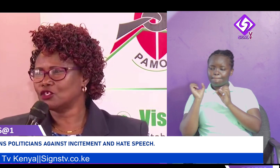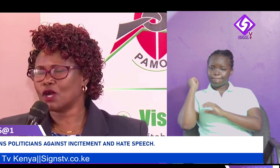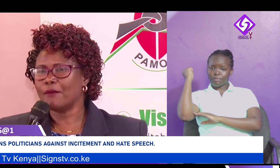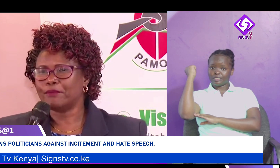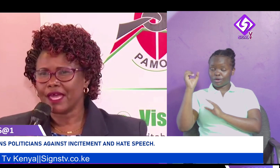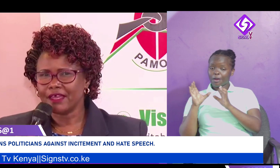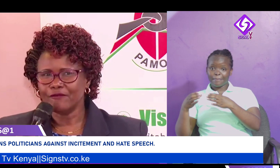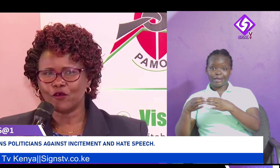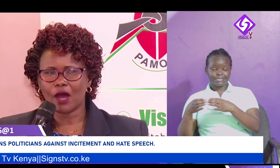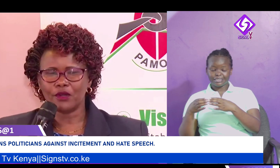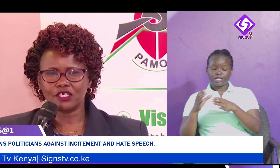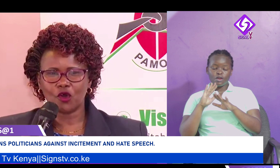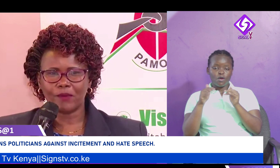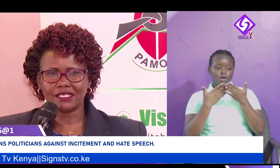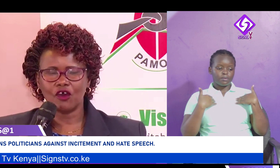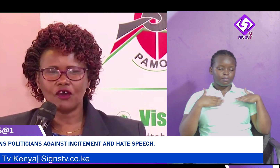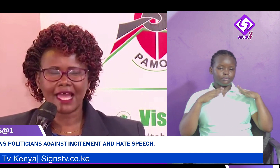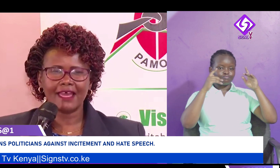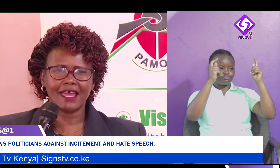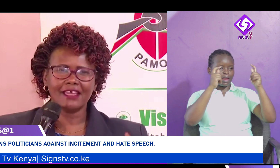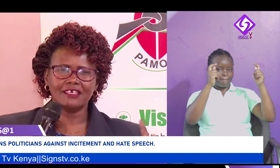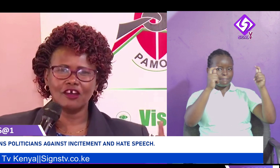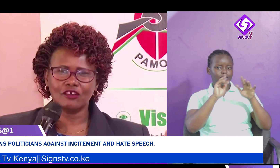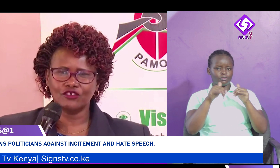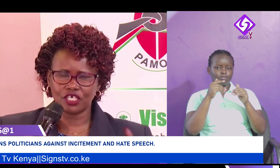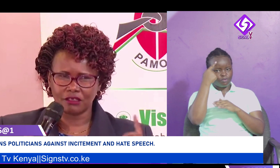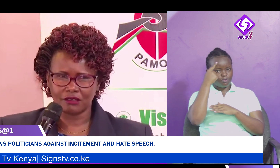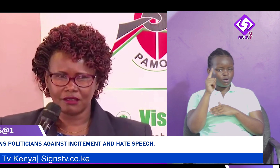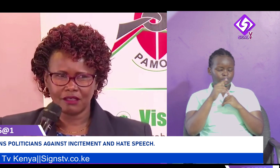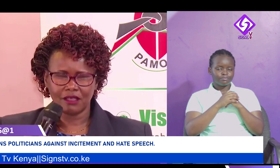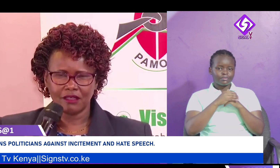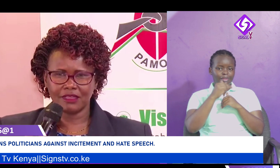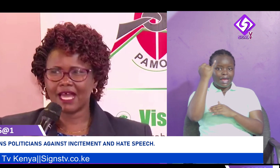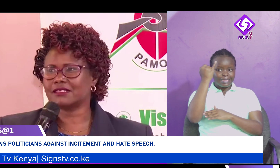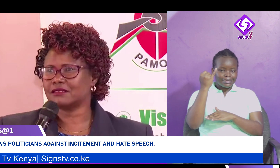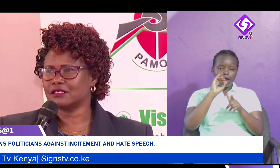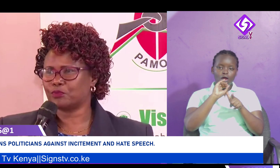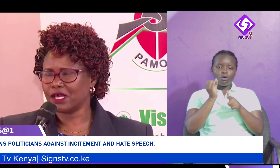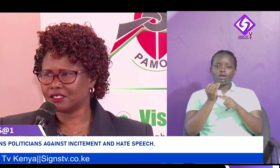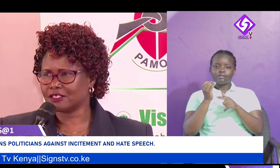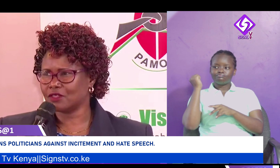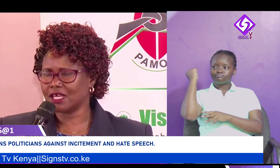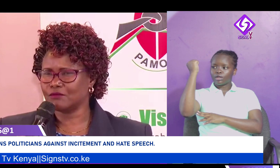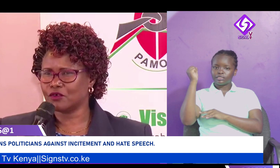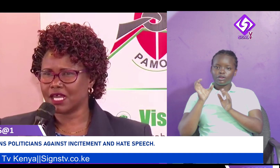to campaign for a political party or an ideology that speaks to their